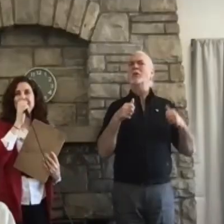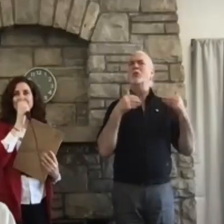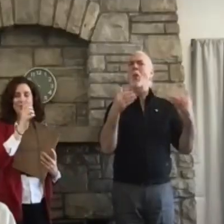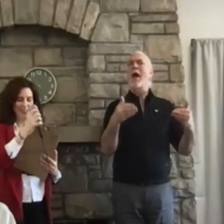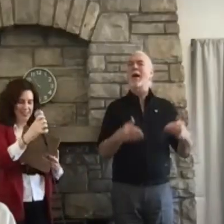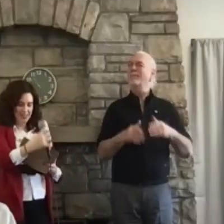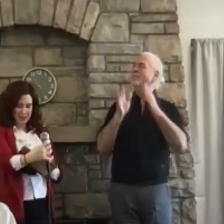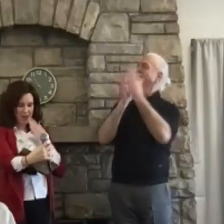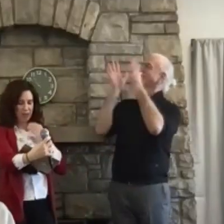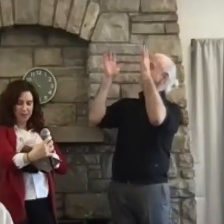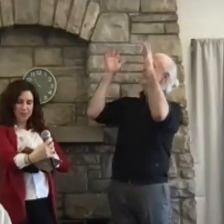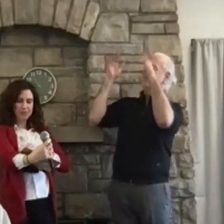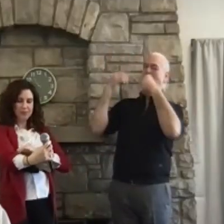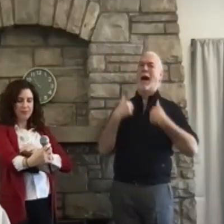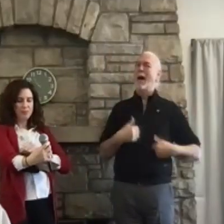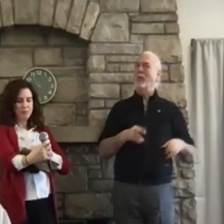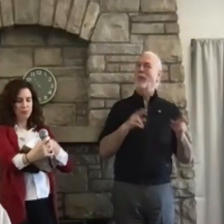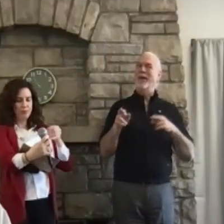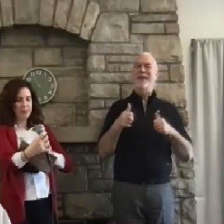Go on.